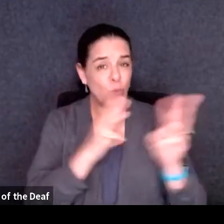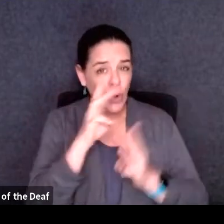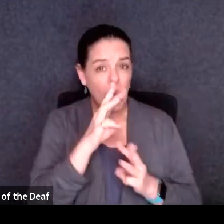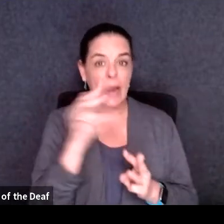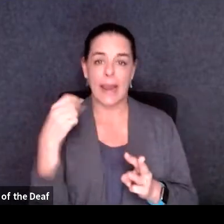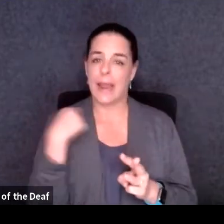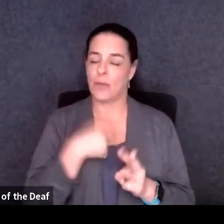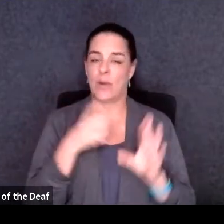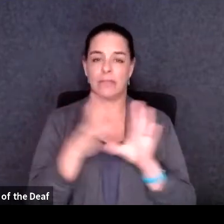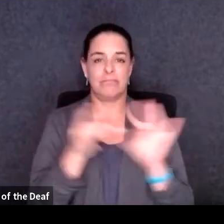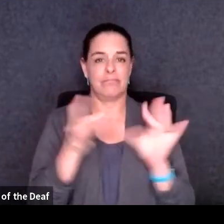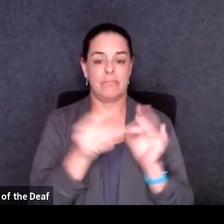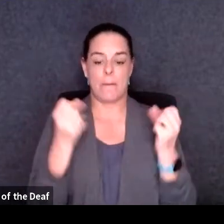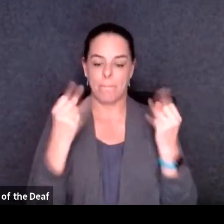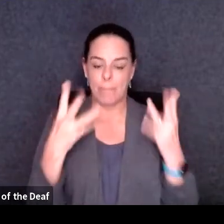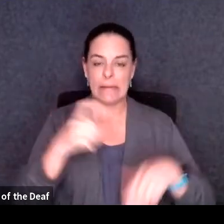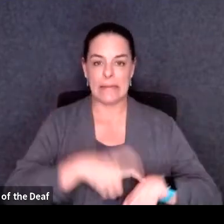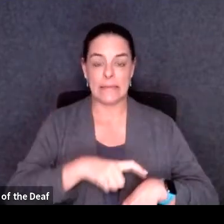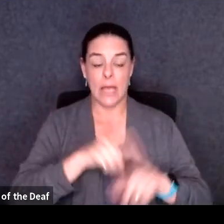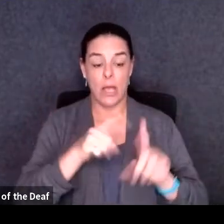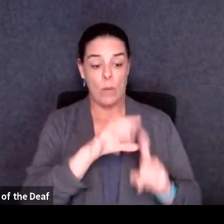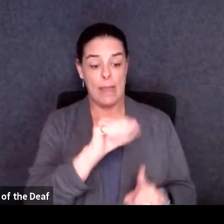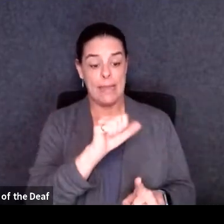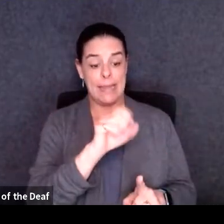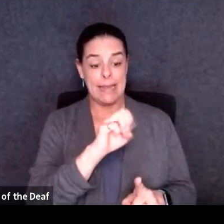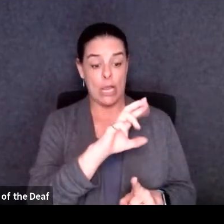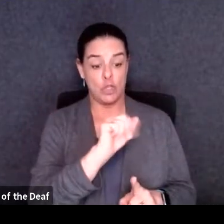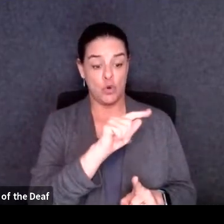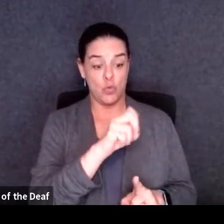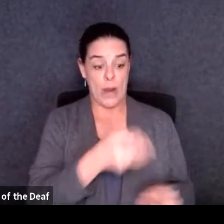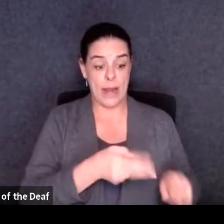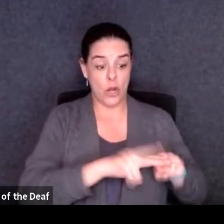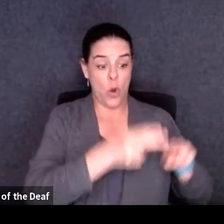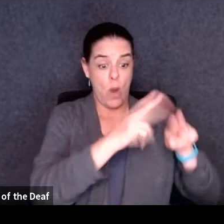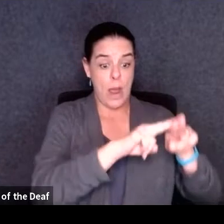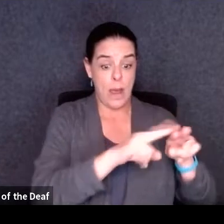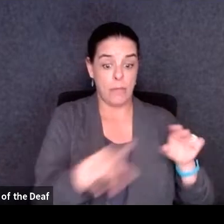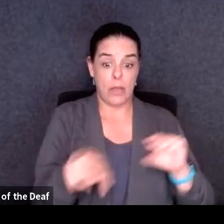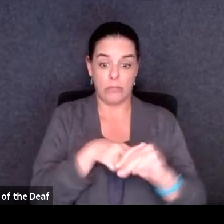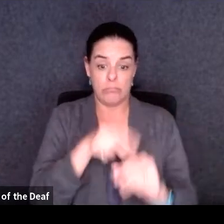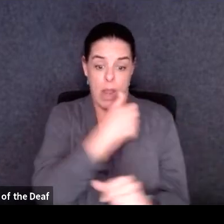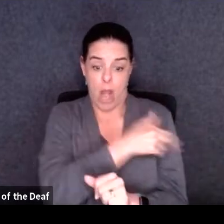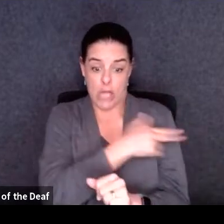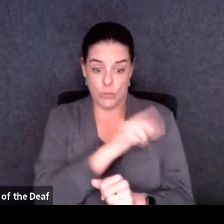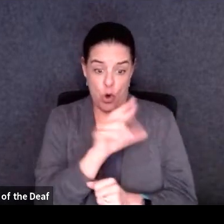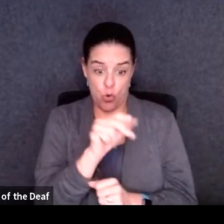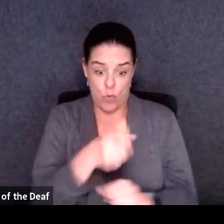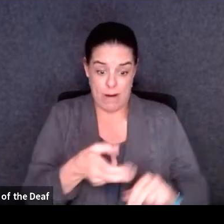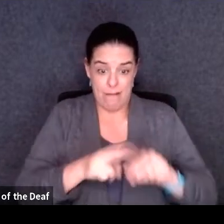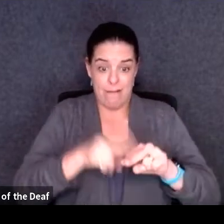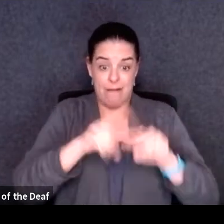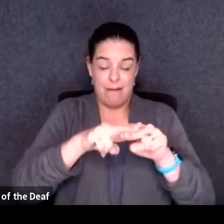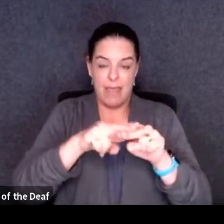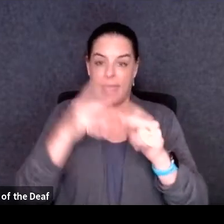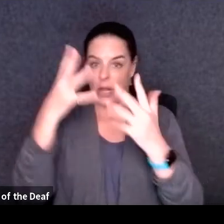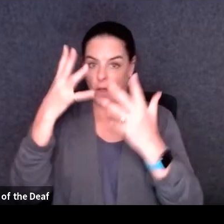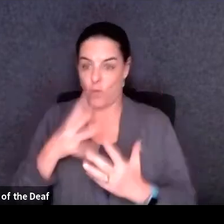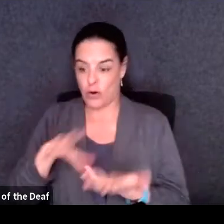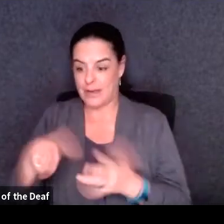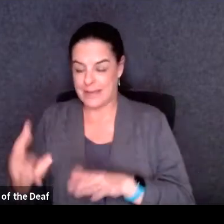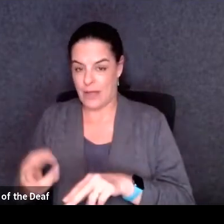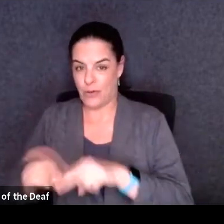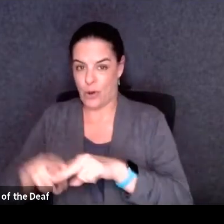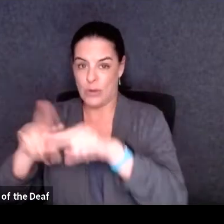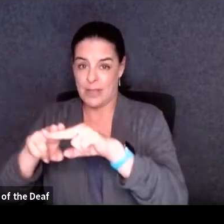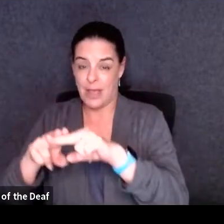this many times, as case rates go up, hospitalizations go up, and then unfortunately deaths go up from there. And so it plays a